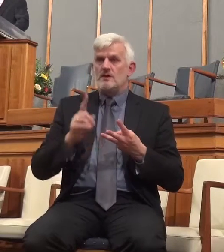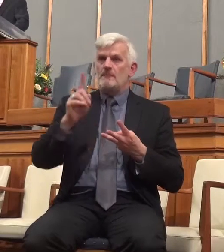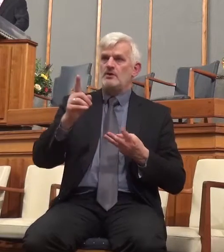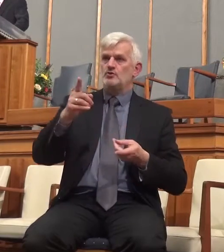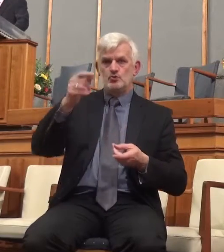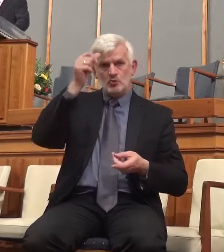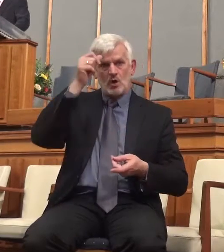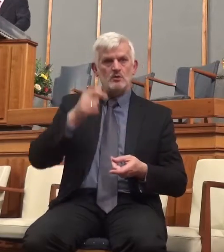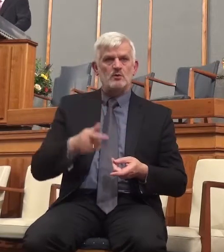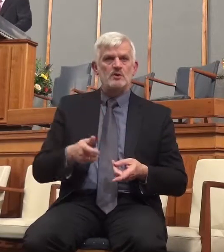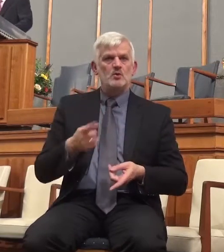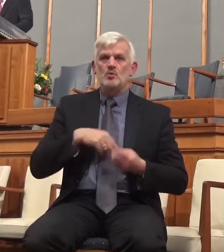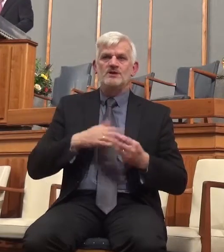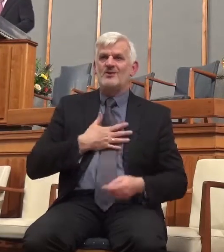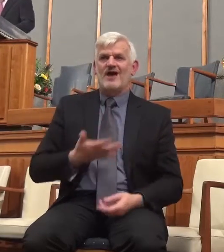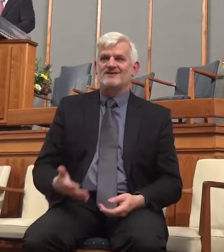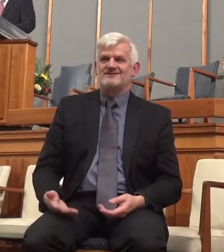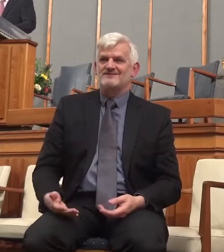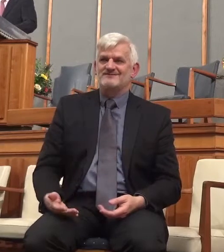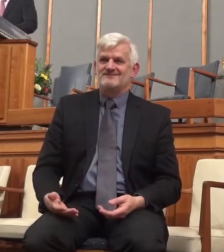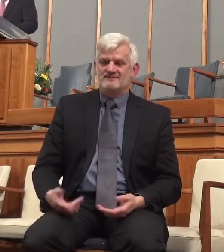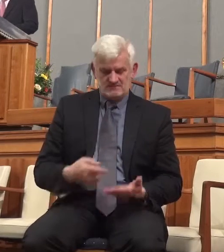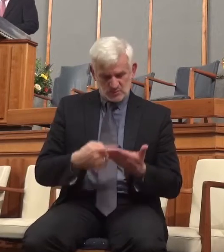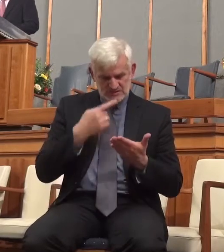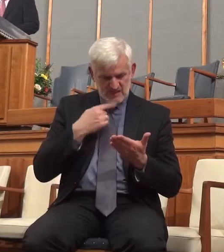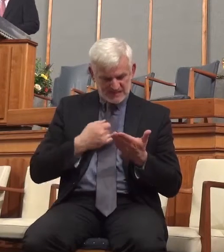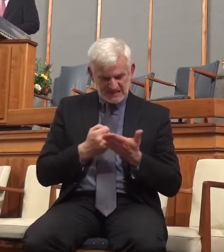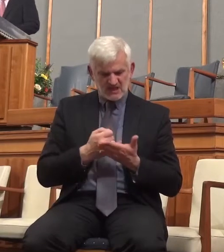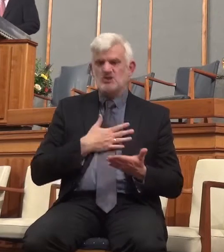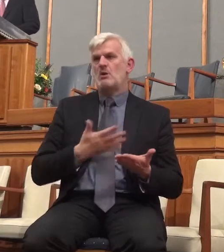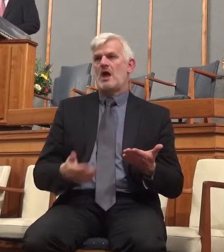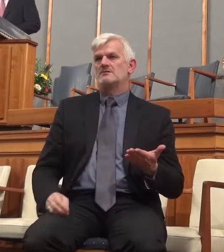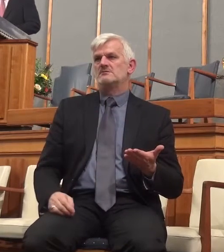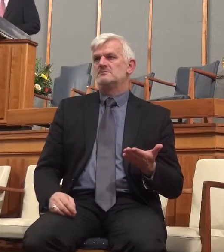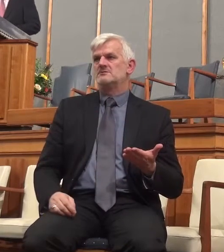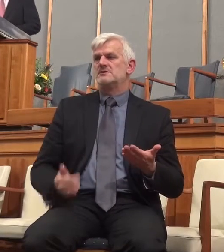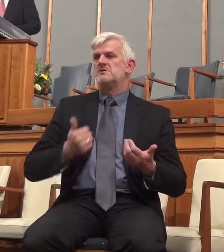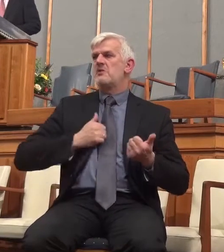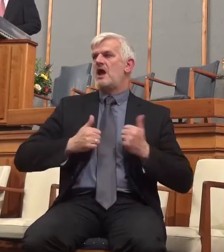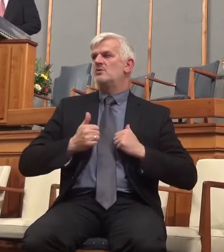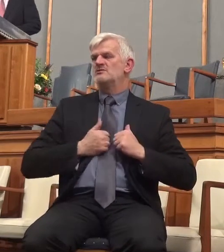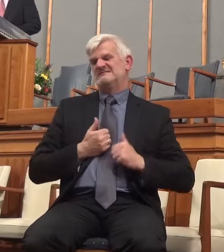creatures. We don't want to acknowledge we're sinful. We don't think about these things. Have you noticed that every